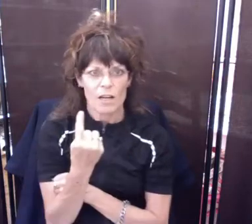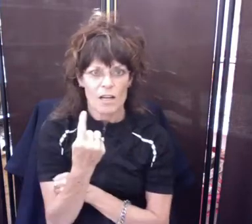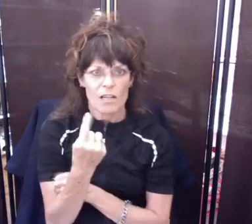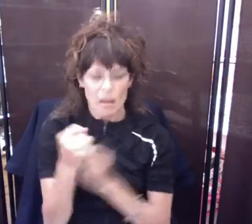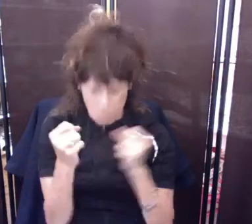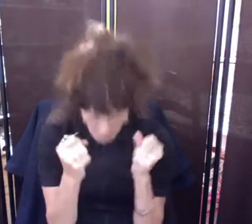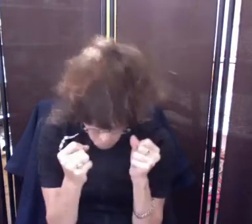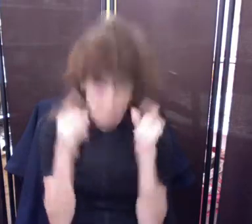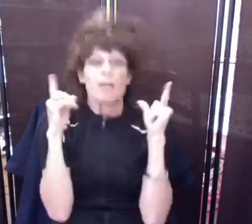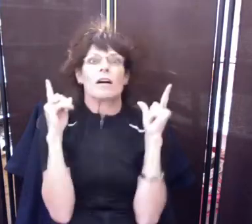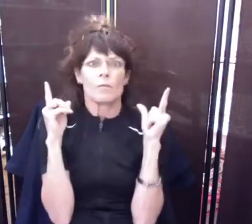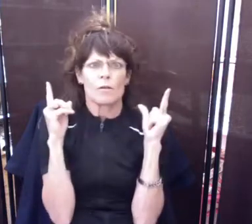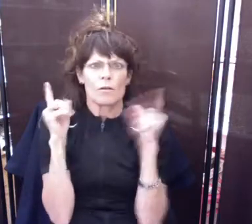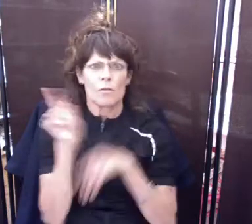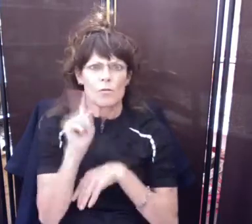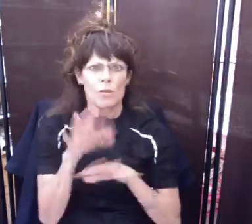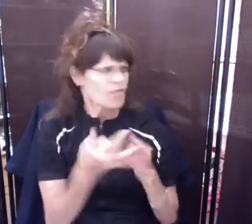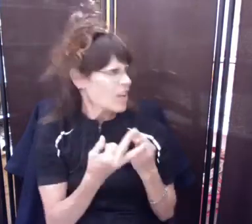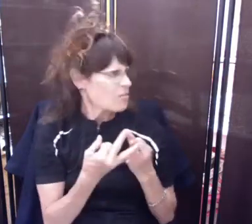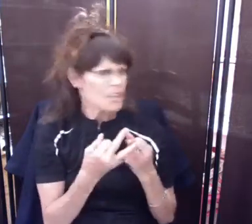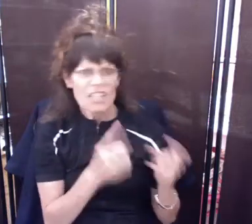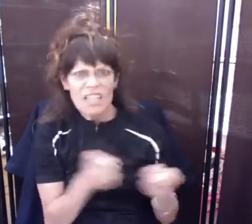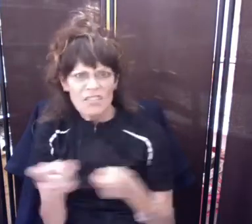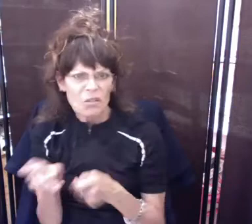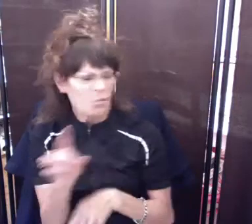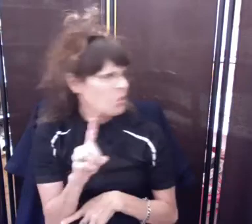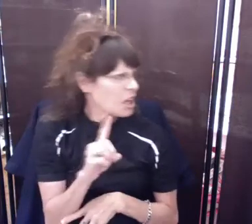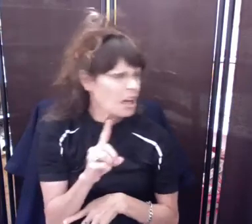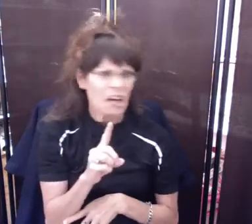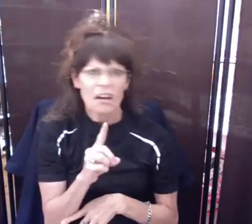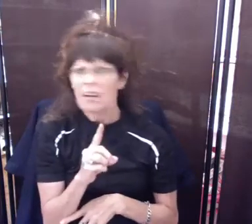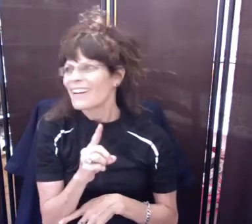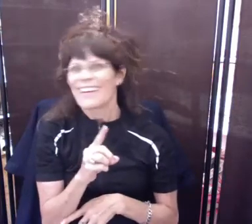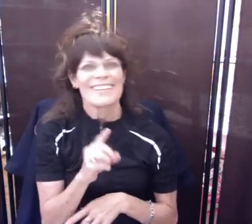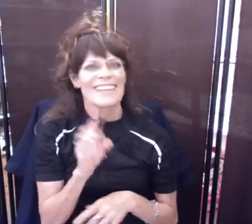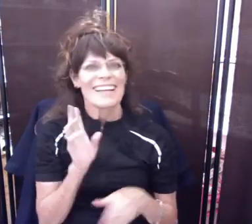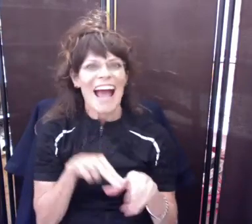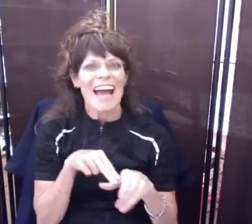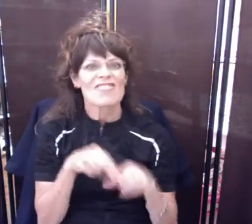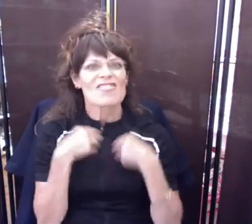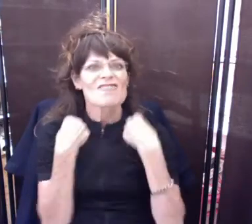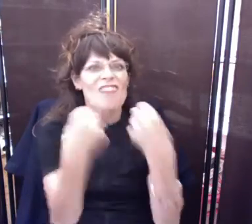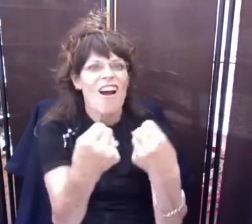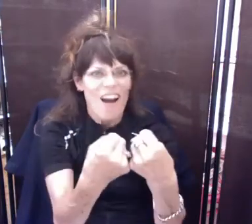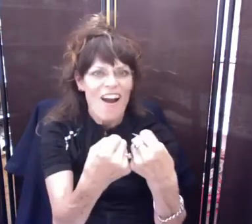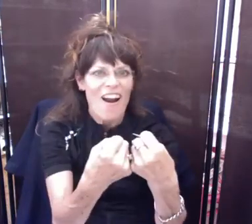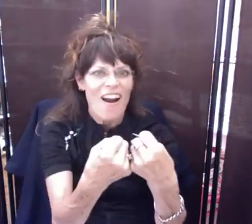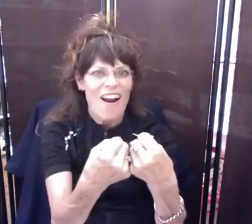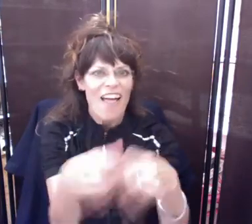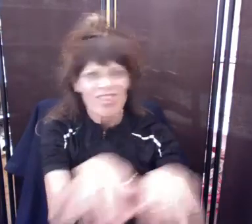were all gone. All the presidents, everything, they were gone. They went to upstate New York to have Christmas. And I was so devastated